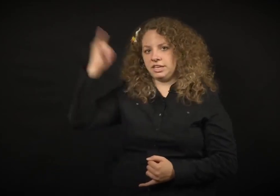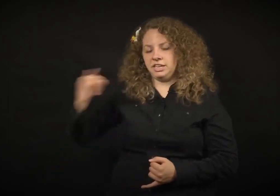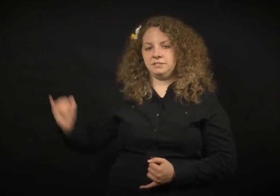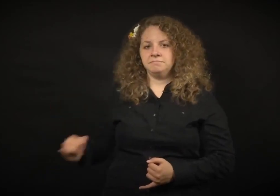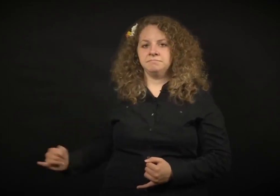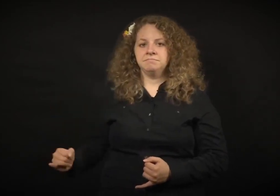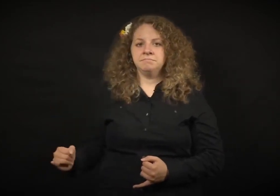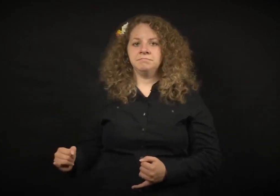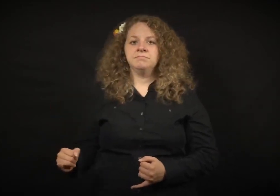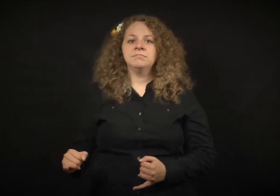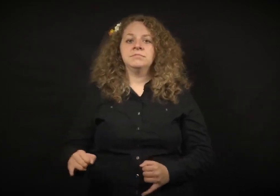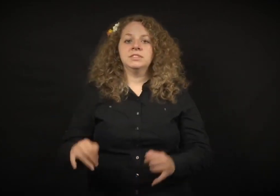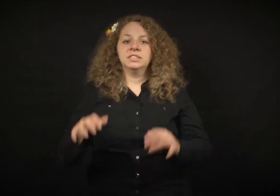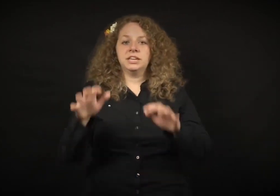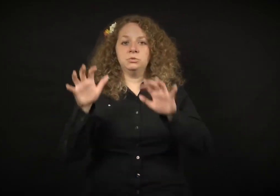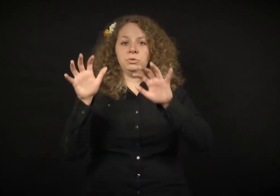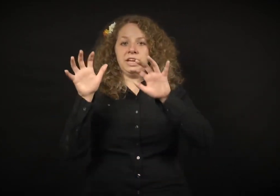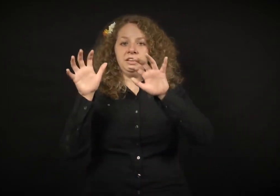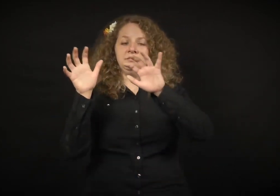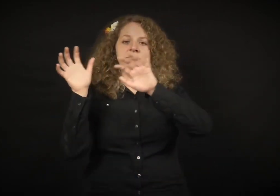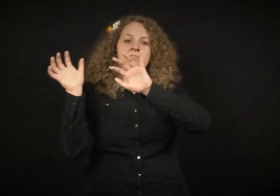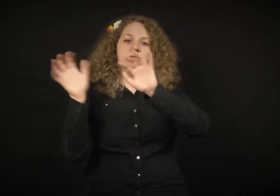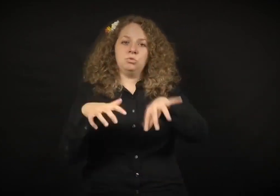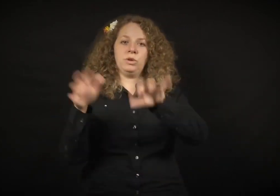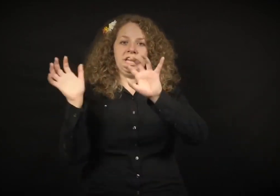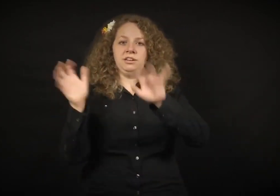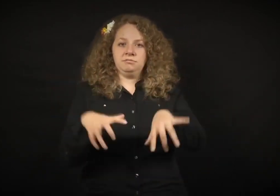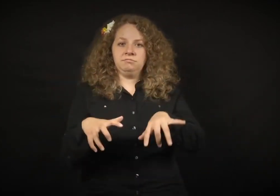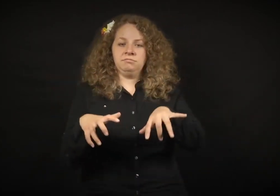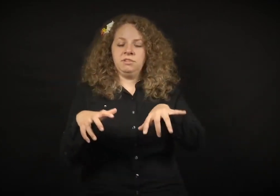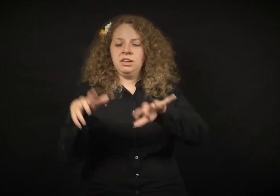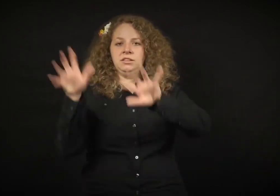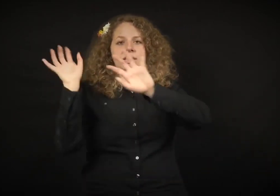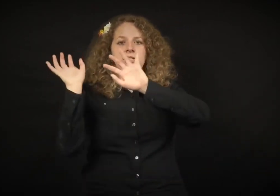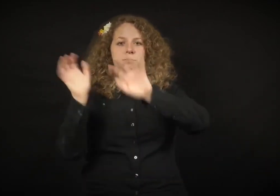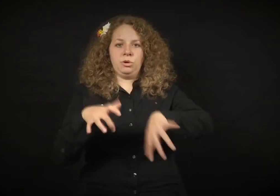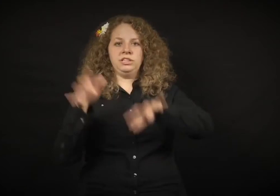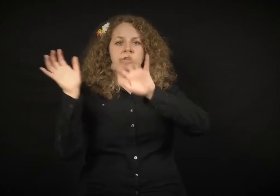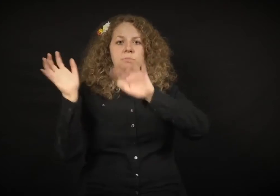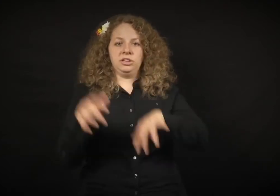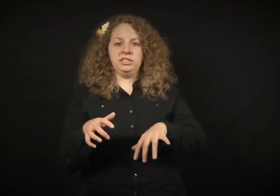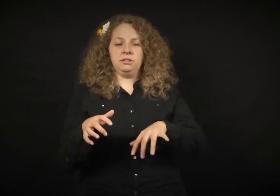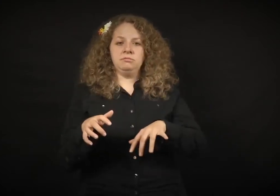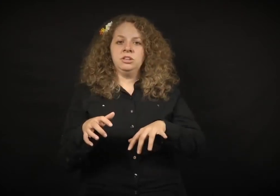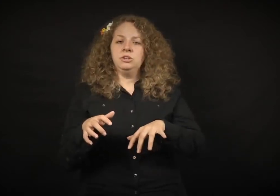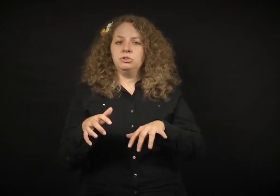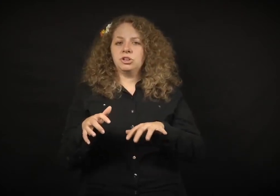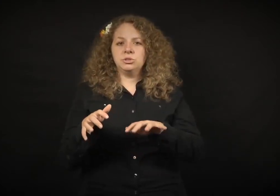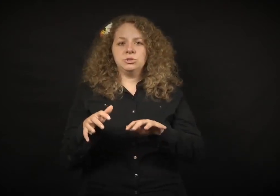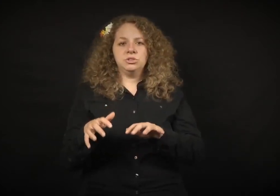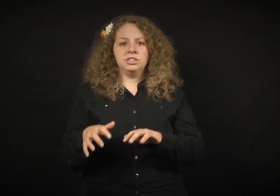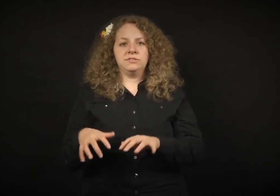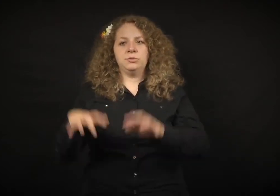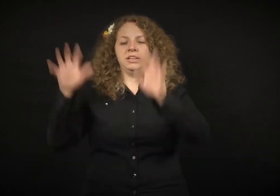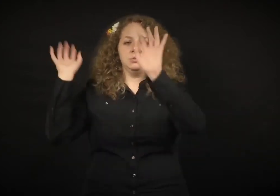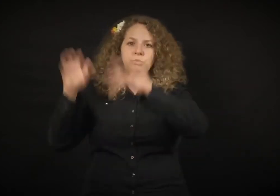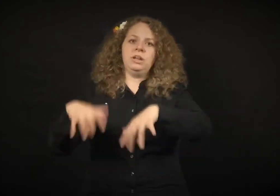Lightning. The sign rain, rain. Like it's pouring down, pouring down. You can also do this different ways.